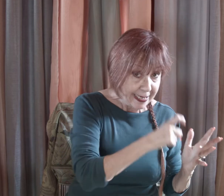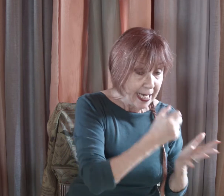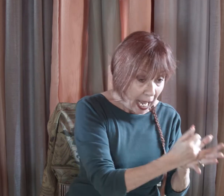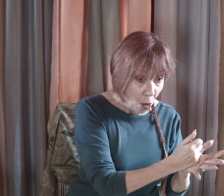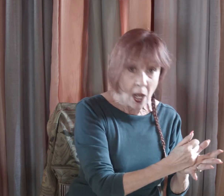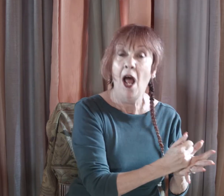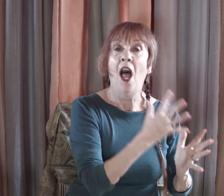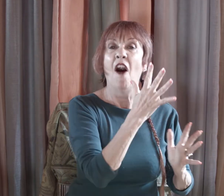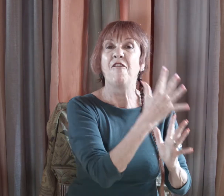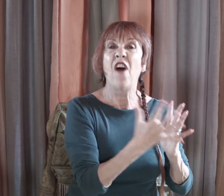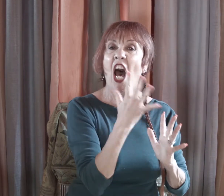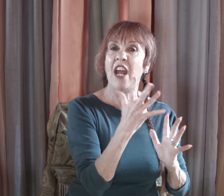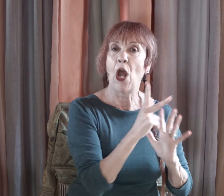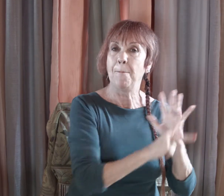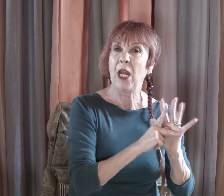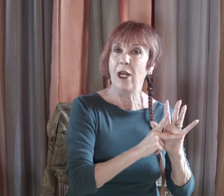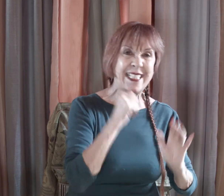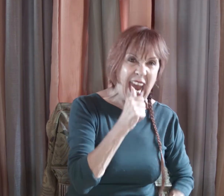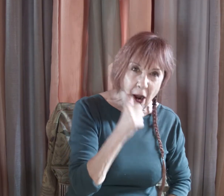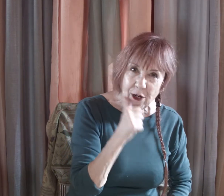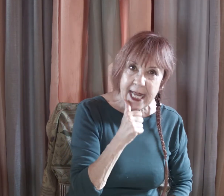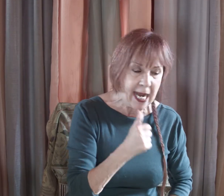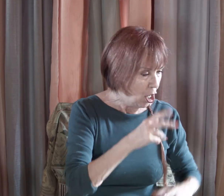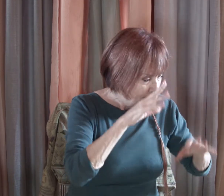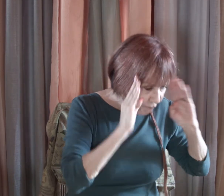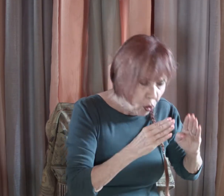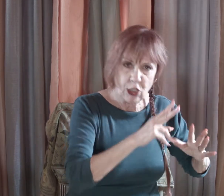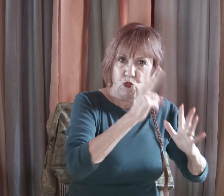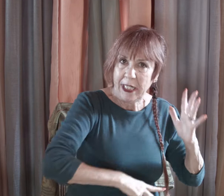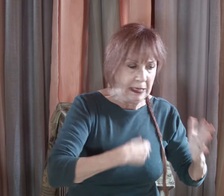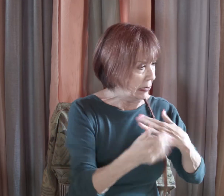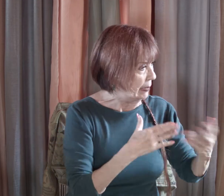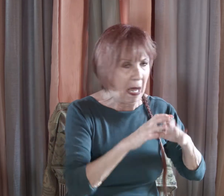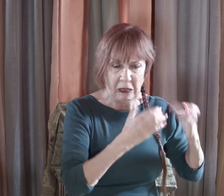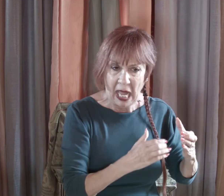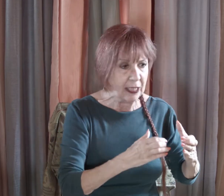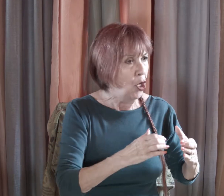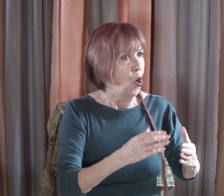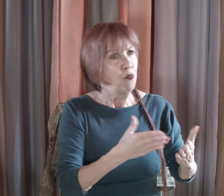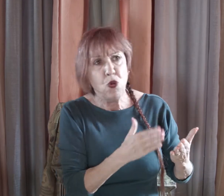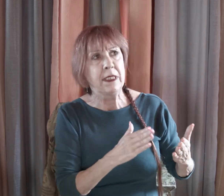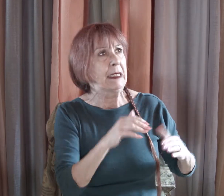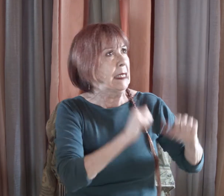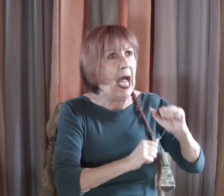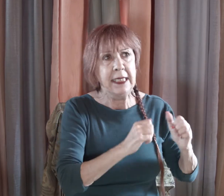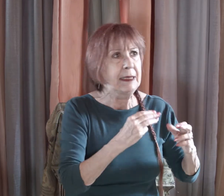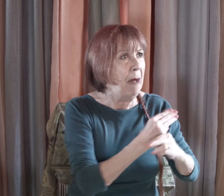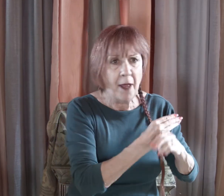their reading 5 periods a day, regardless of what class it was: English, history, art, science, music. I even had to figure out how to